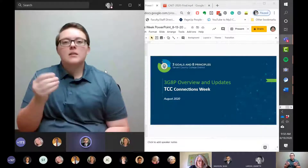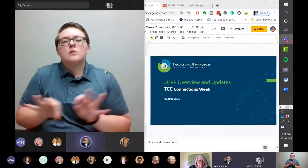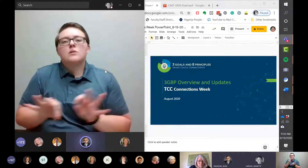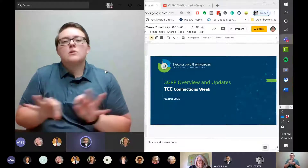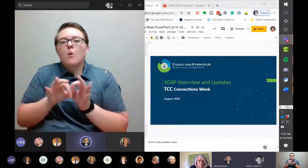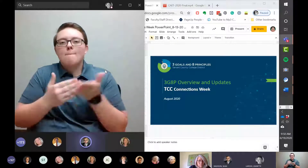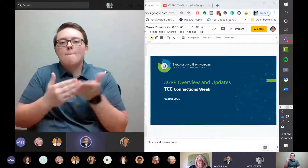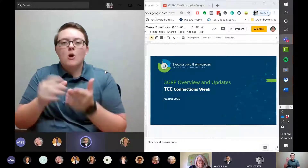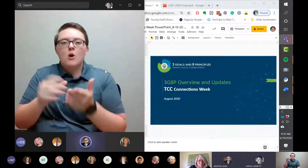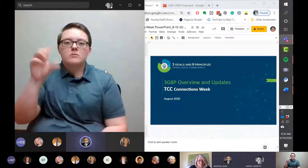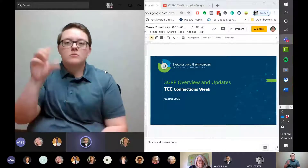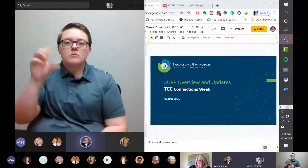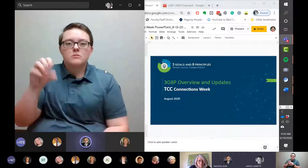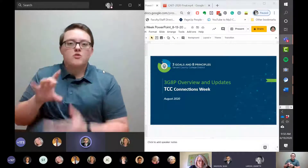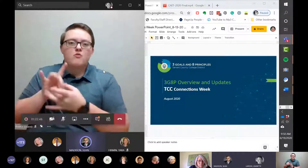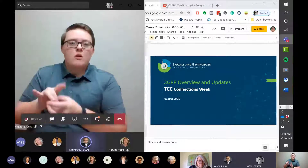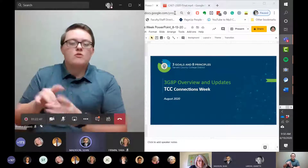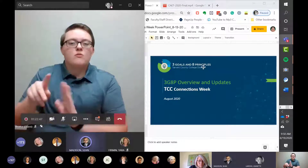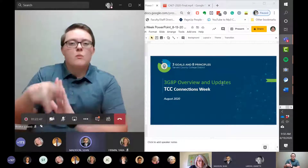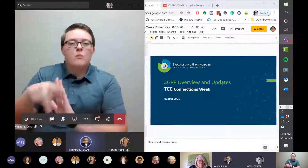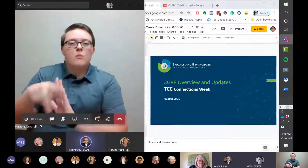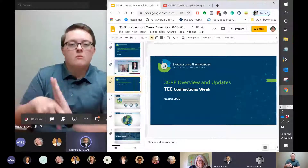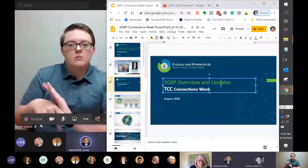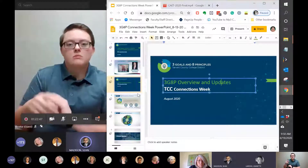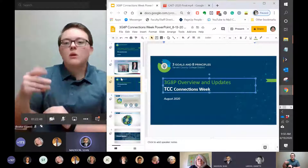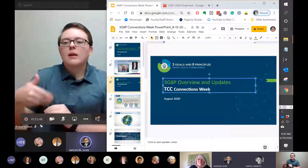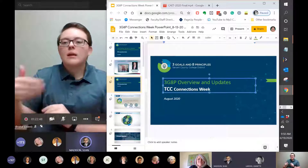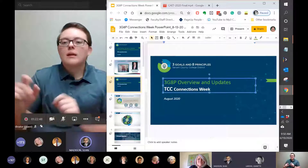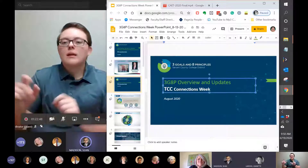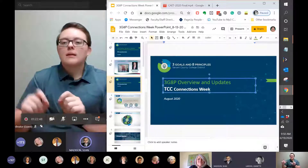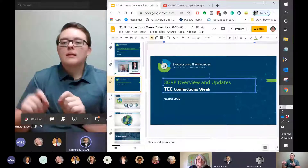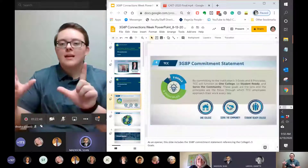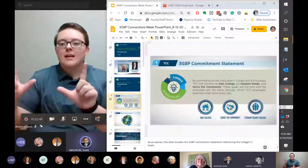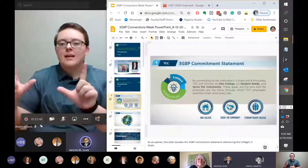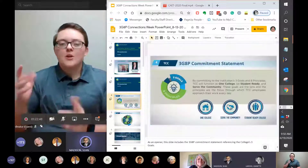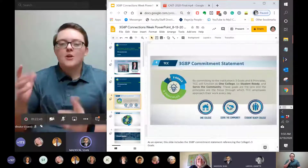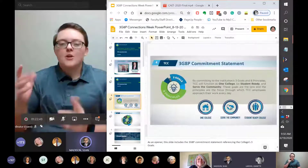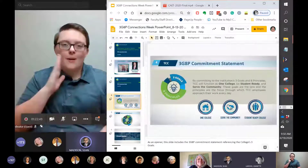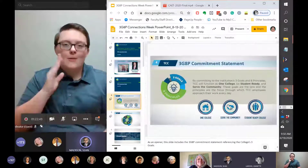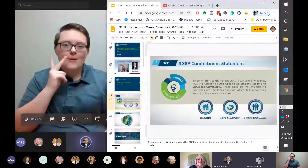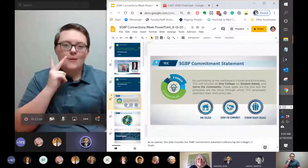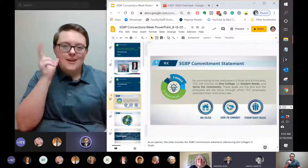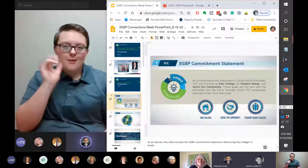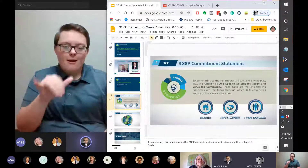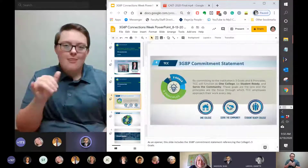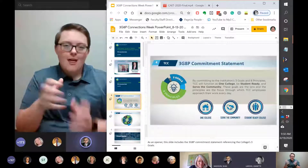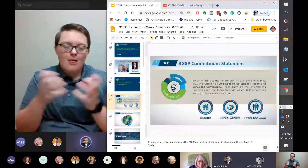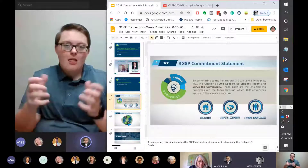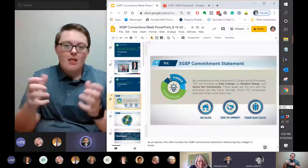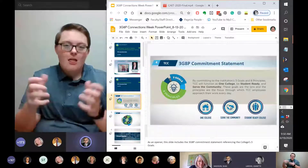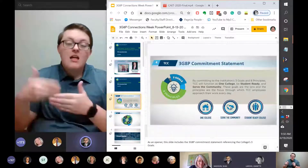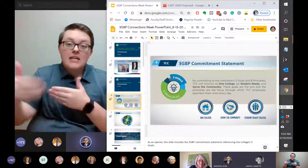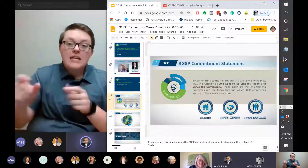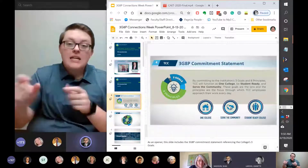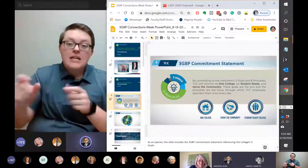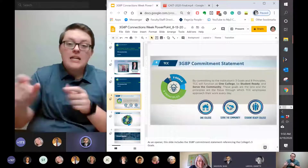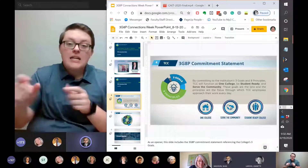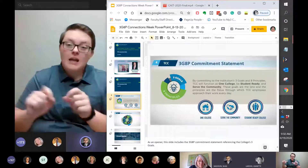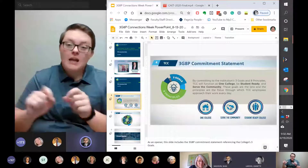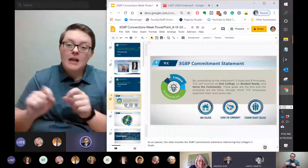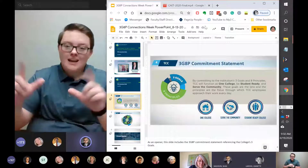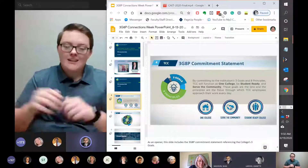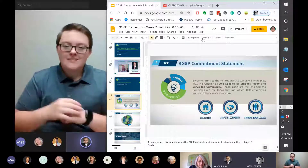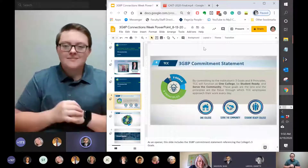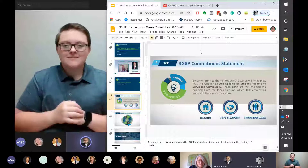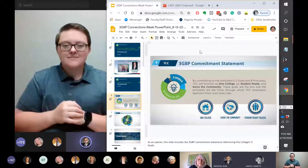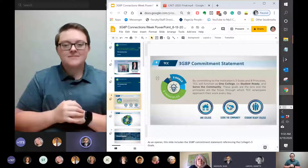principles. You can go to the next slide. You're probably going to hear that a lot. Next slide, next slide. You'll hear that. Is